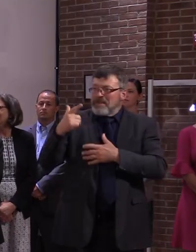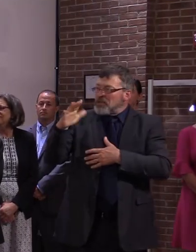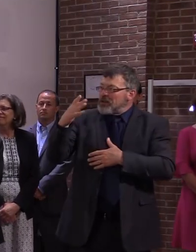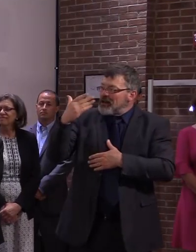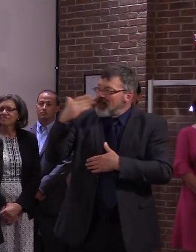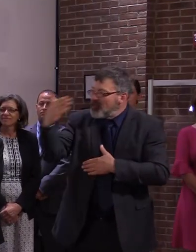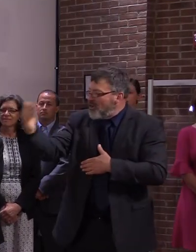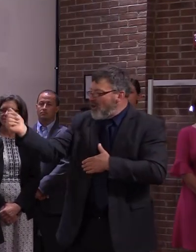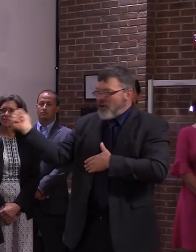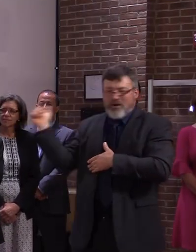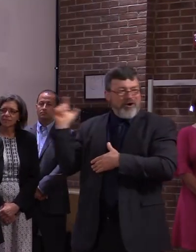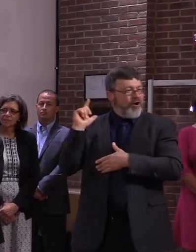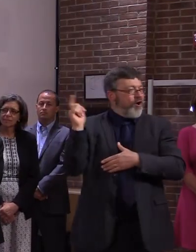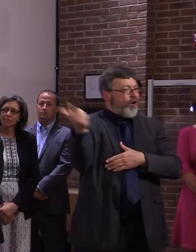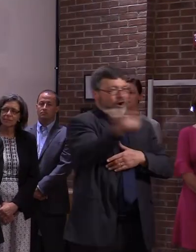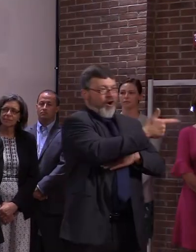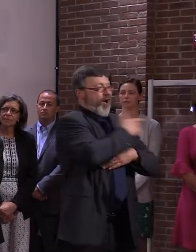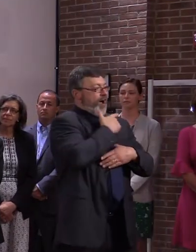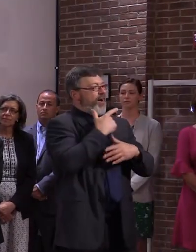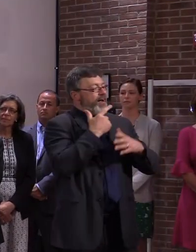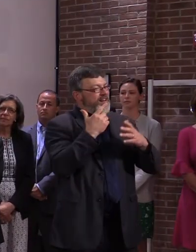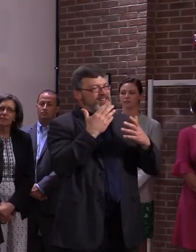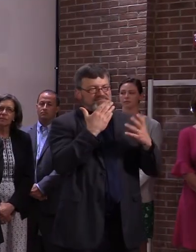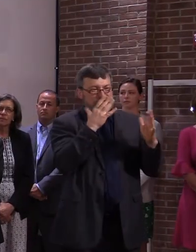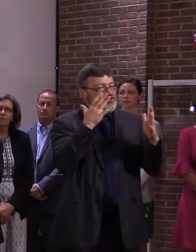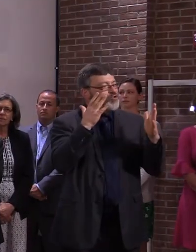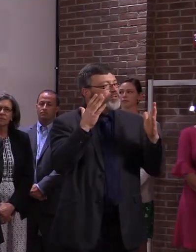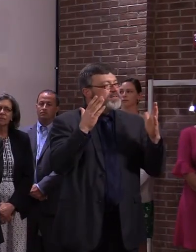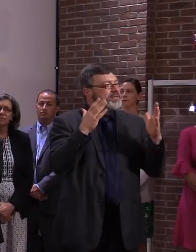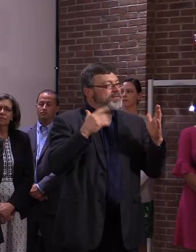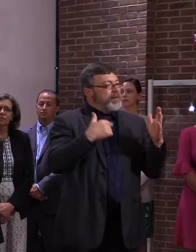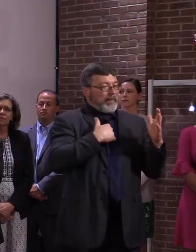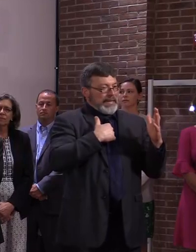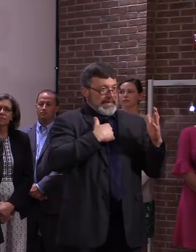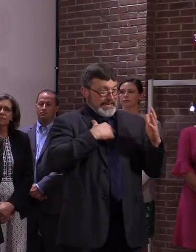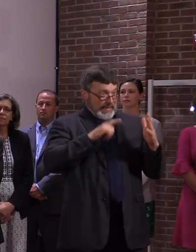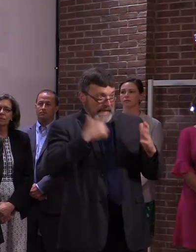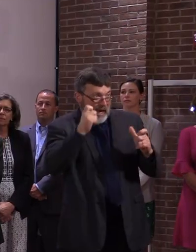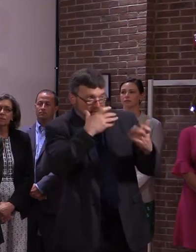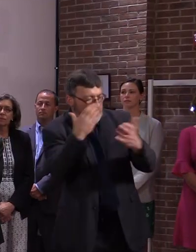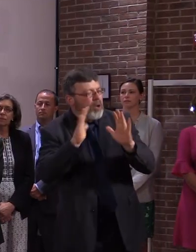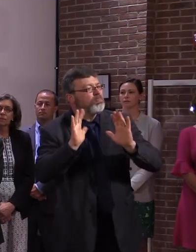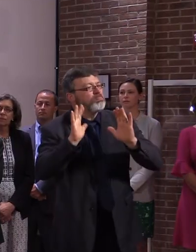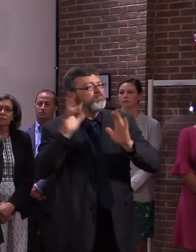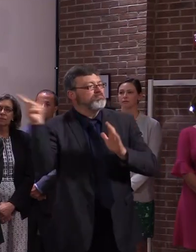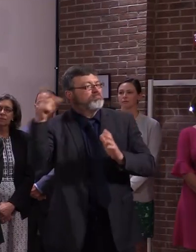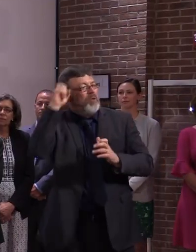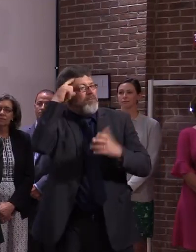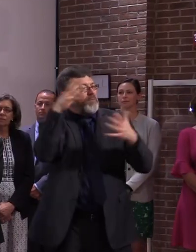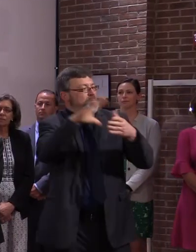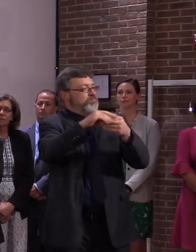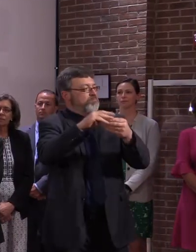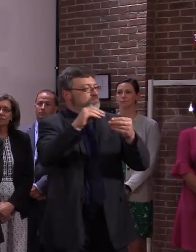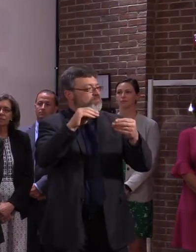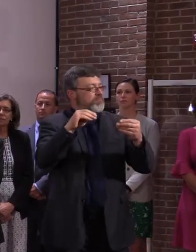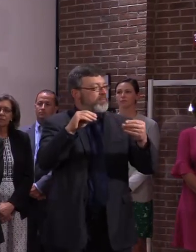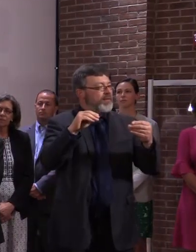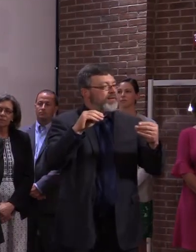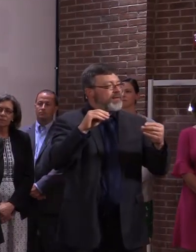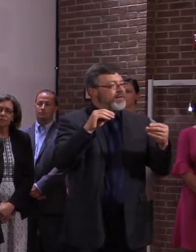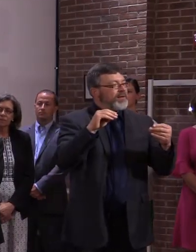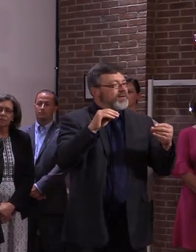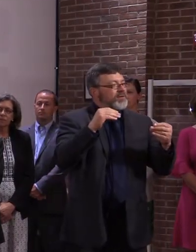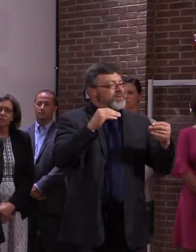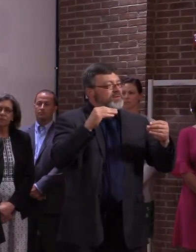be thanked for getting us to where we are today. This allows me the luxury of focusing in on just a